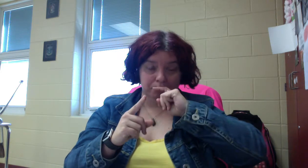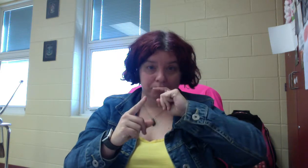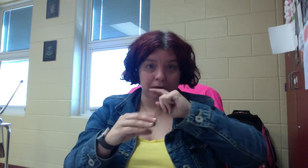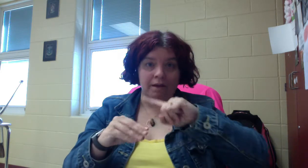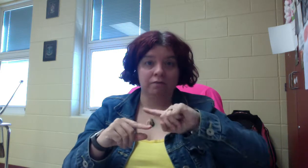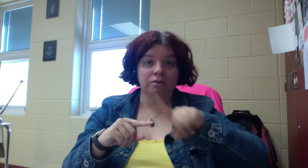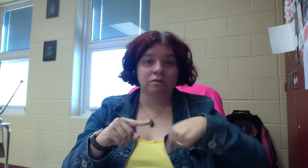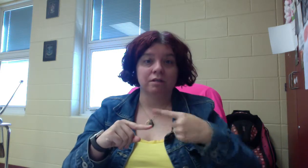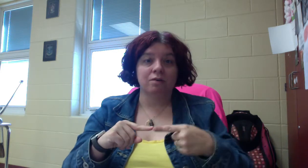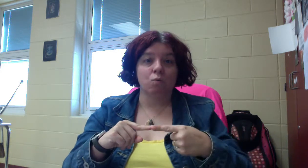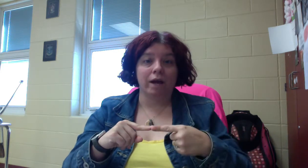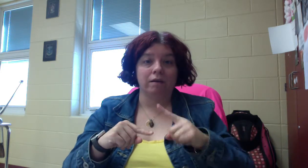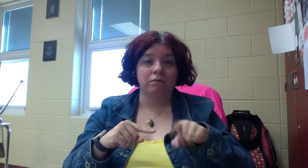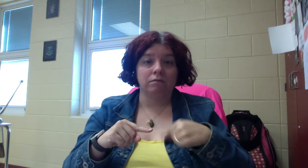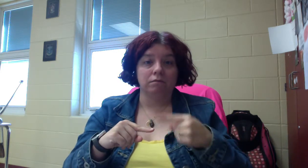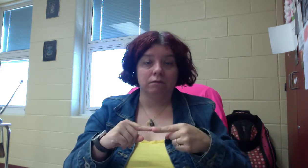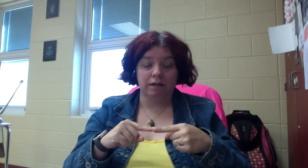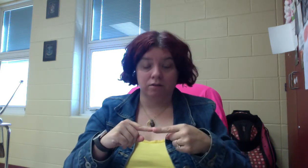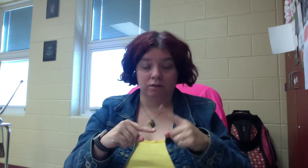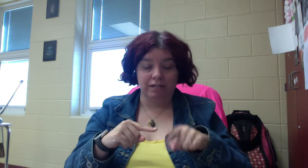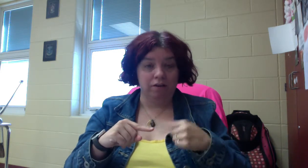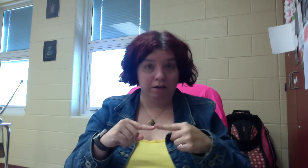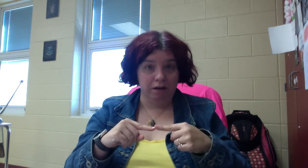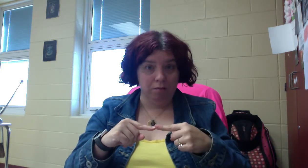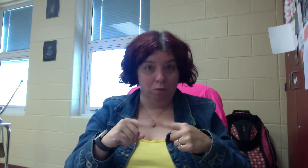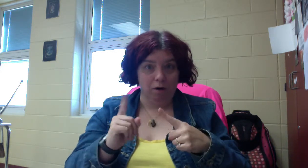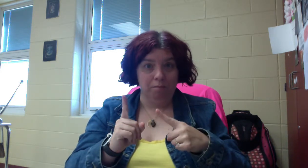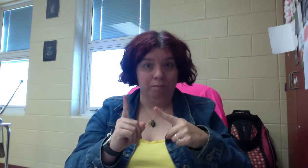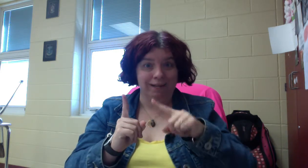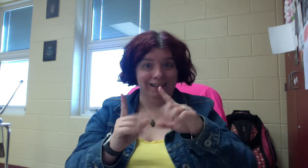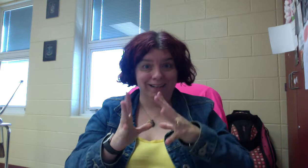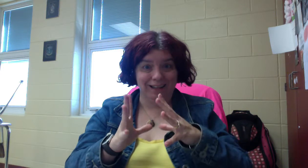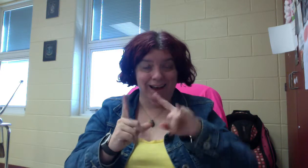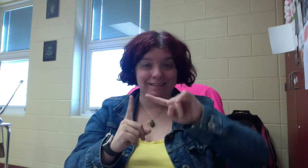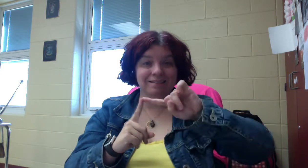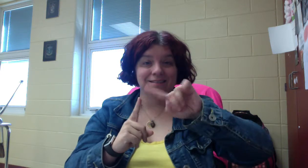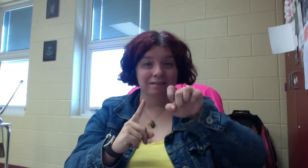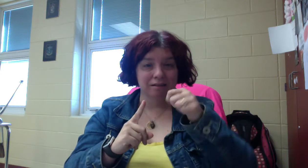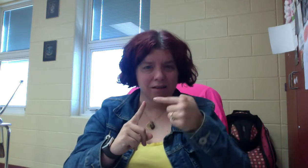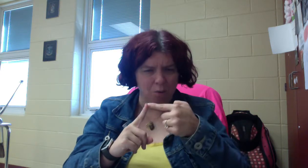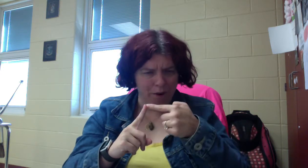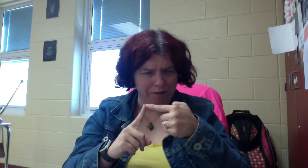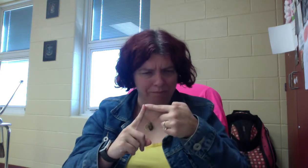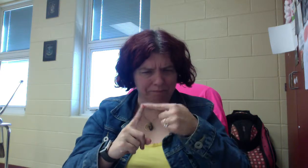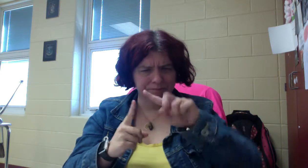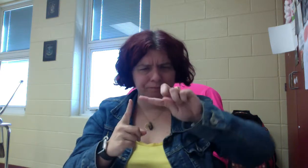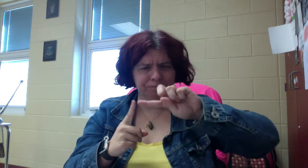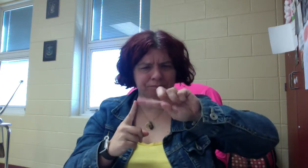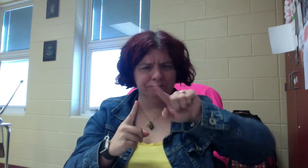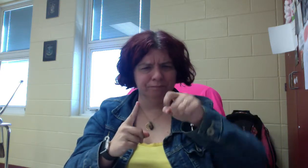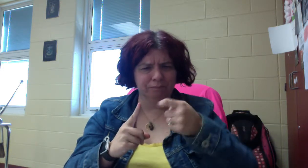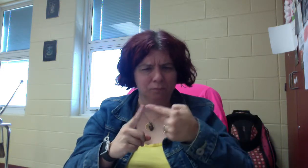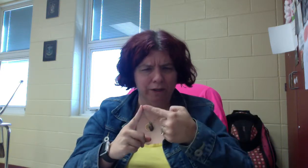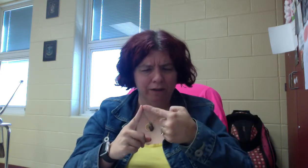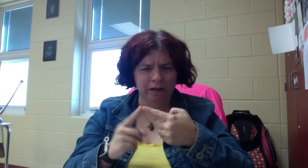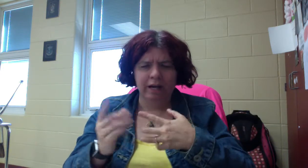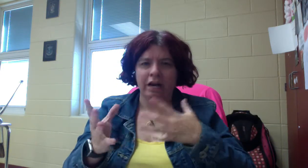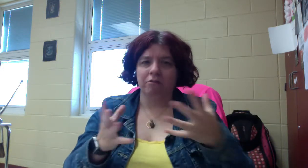And then I've also seen when. Okay, so it's down here more. But in class, when. When. And remember,